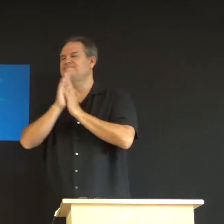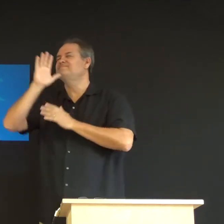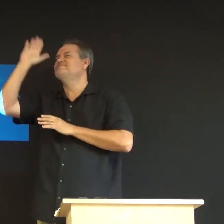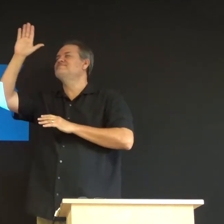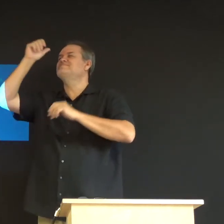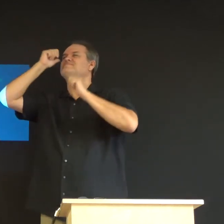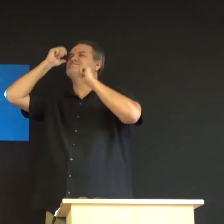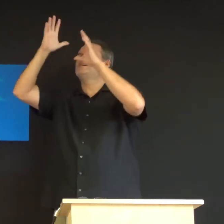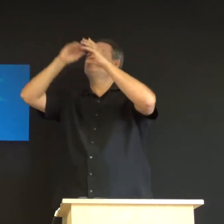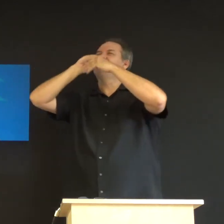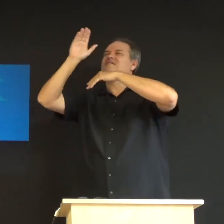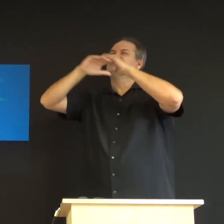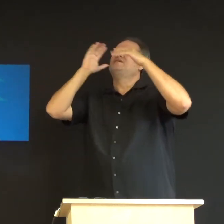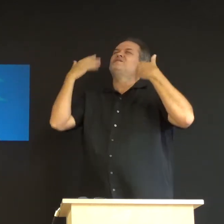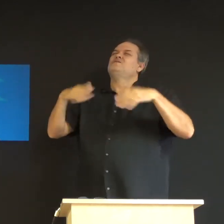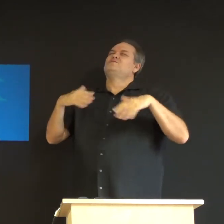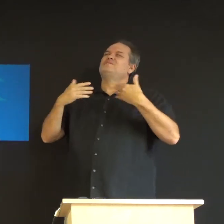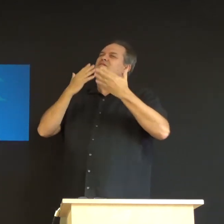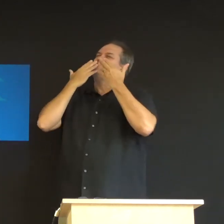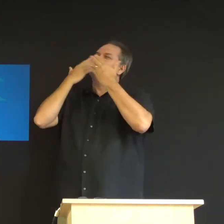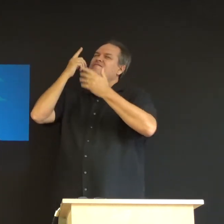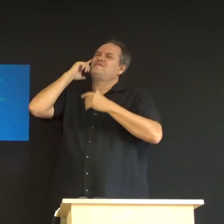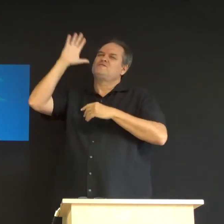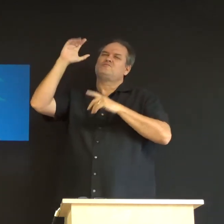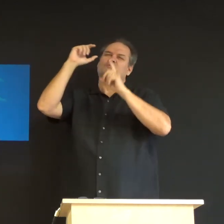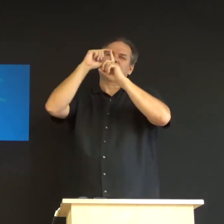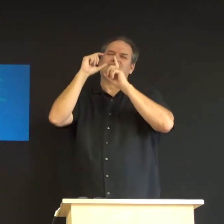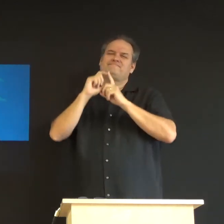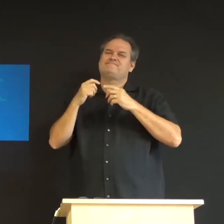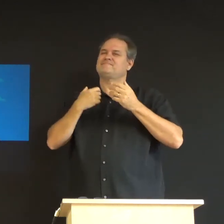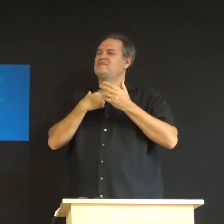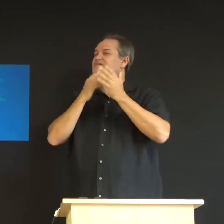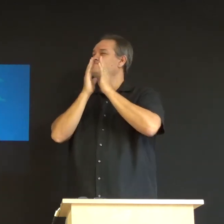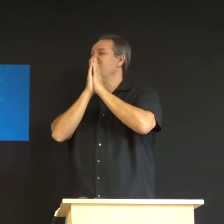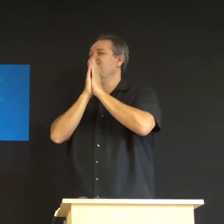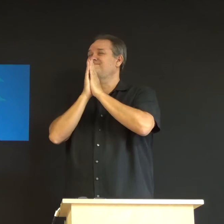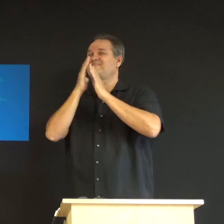right. Father in heaven, we thank you for your word.